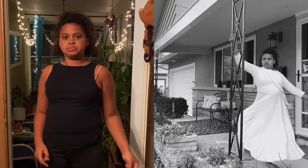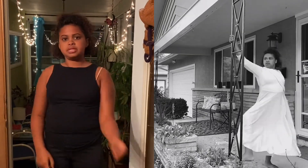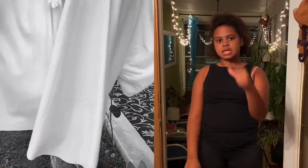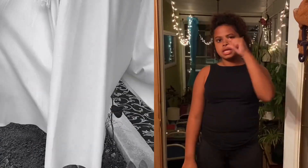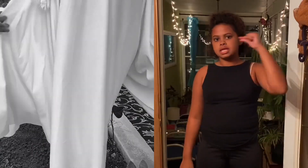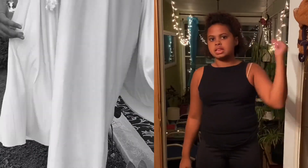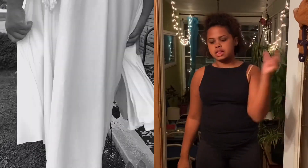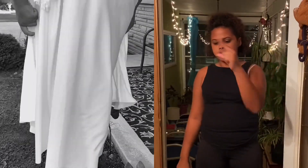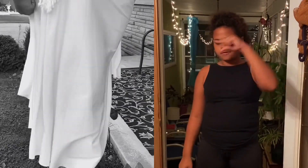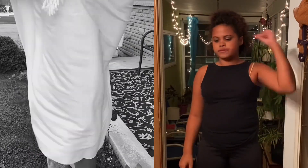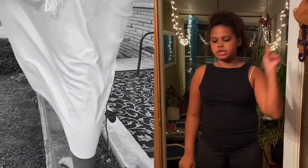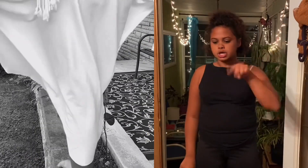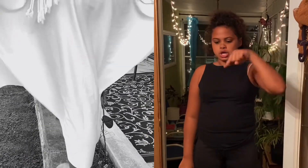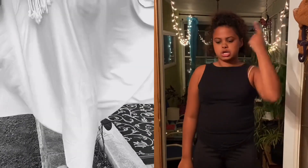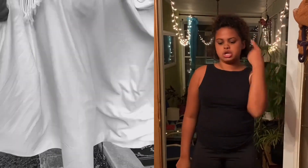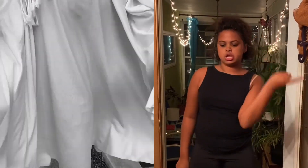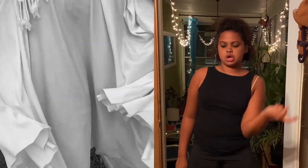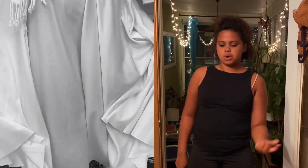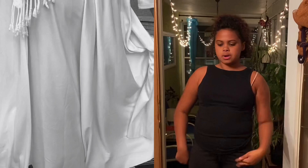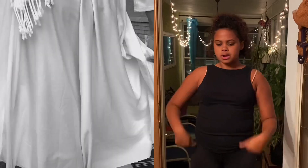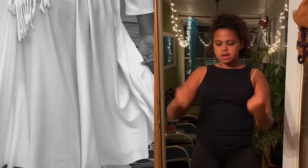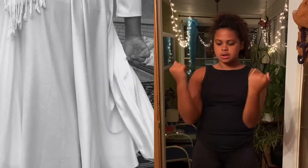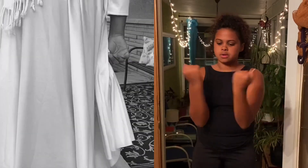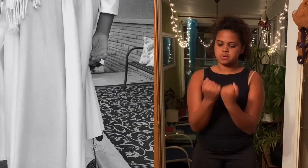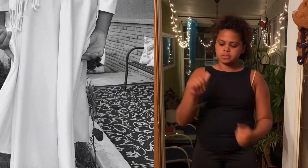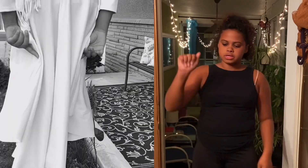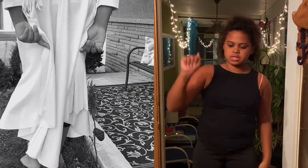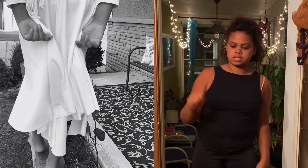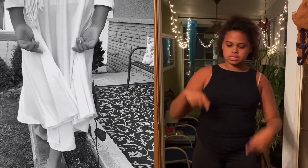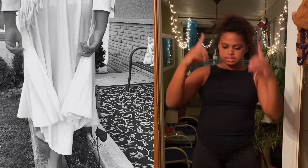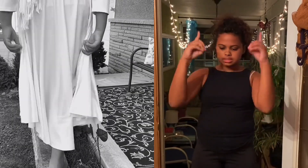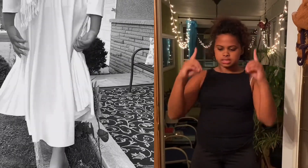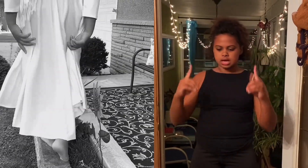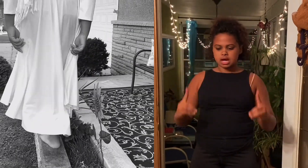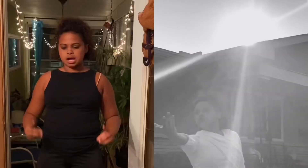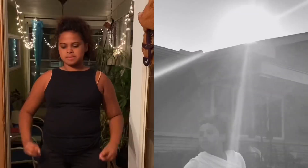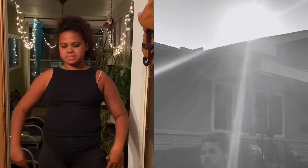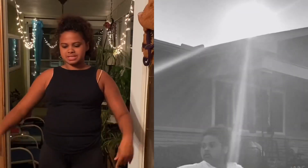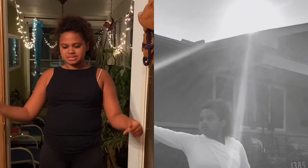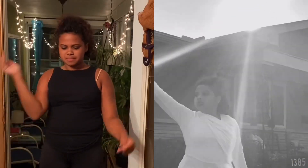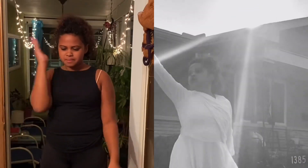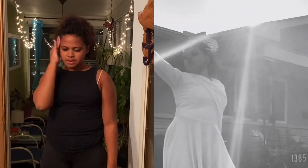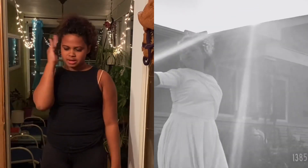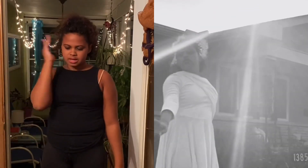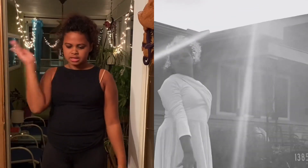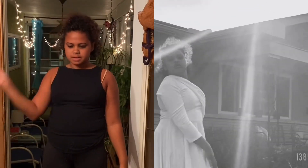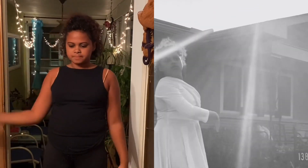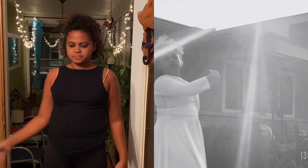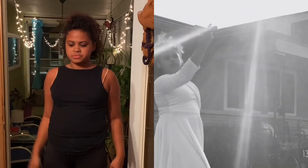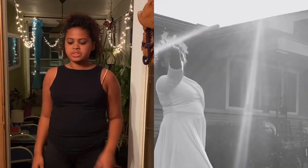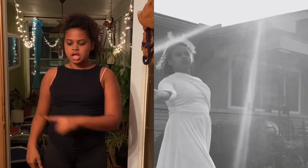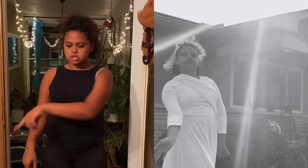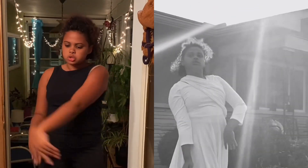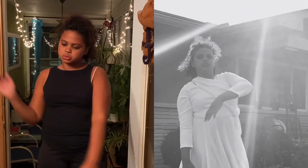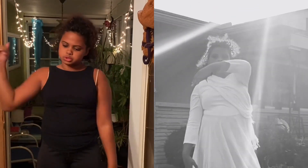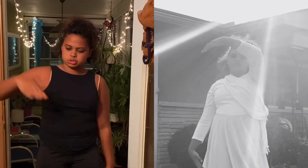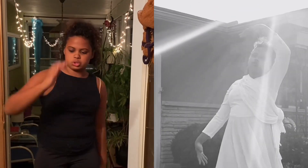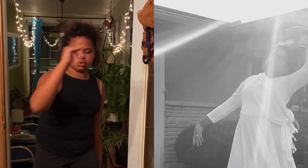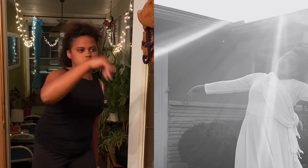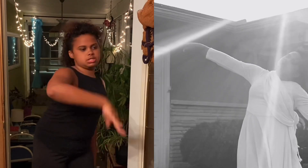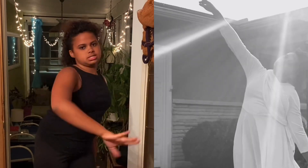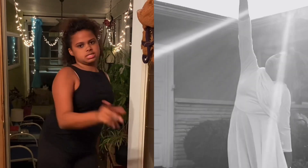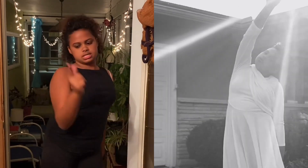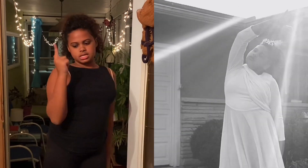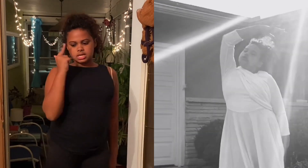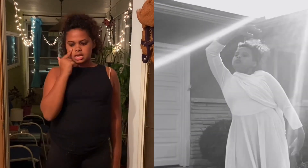You left her lonely with a diamond mind And those